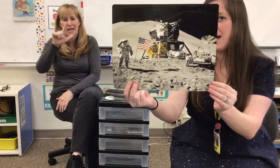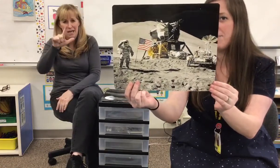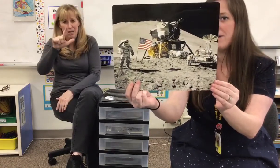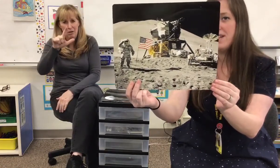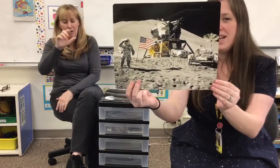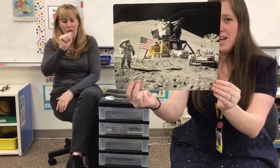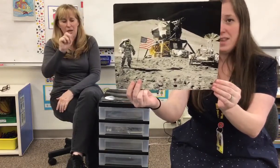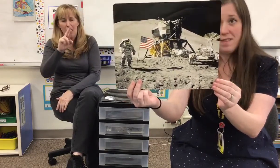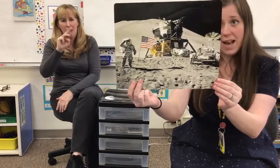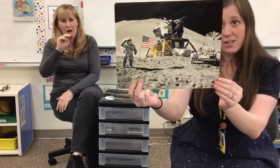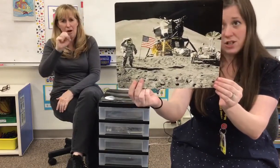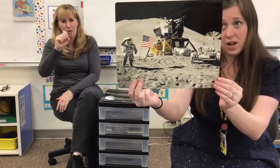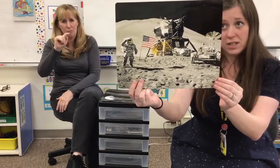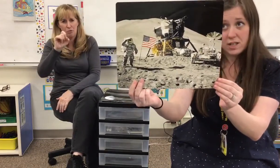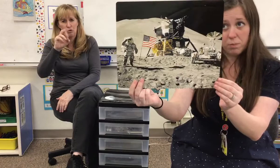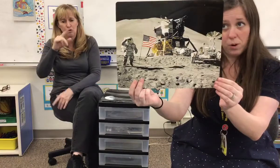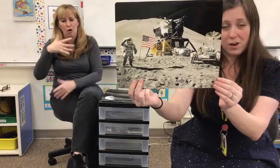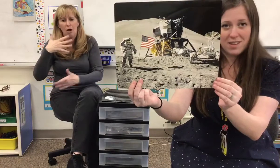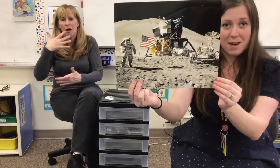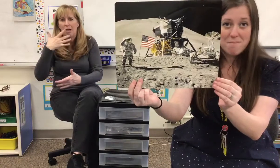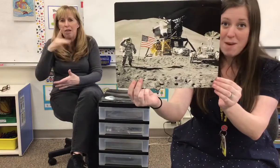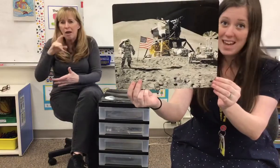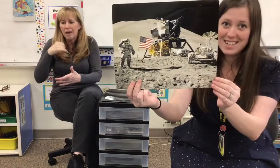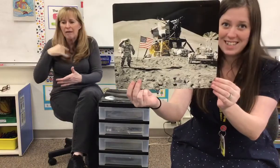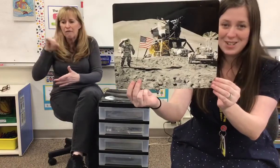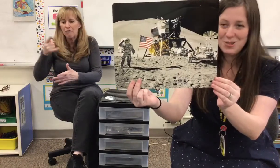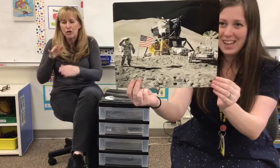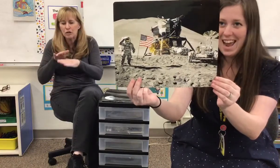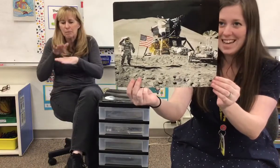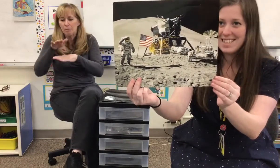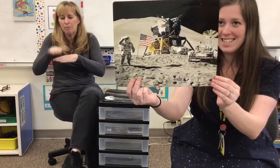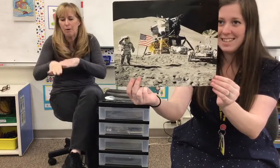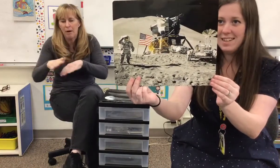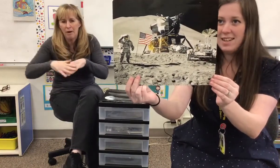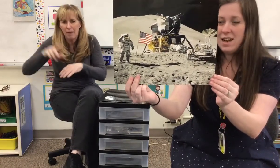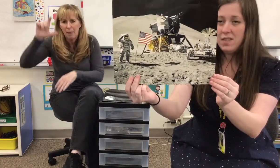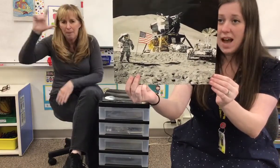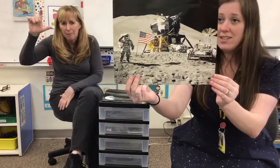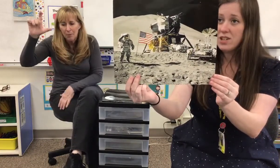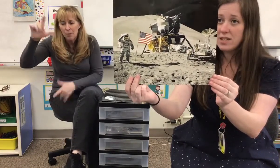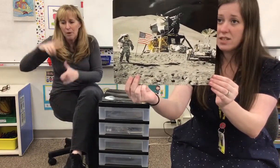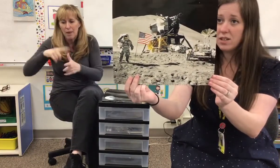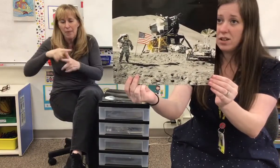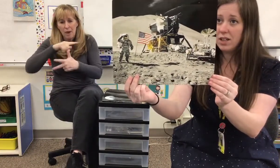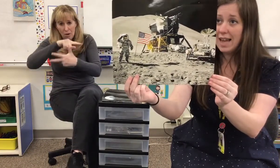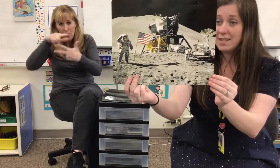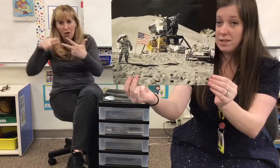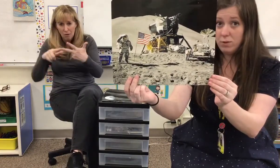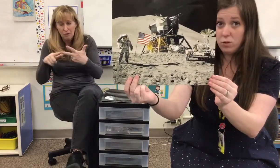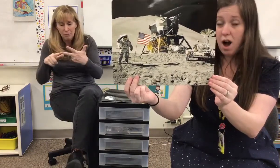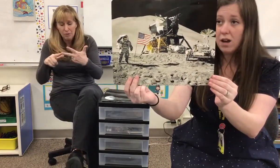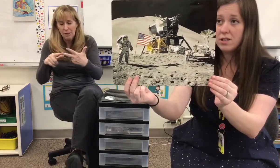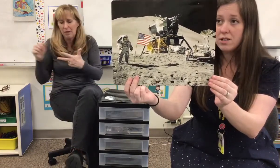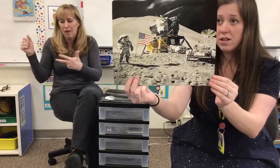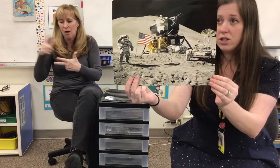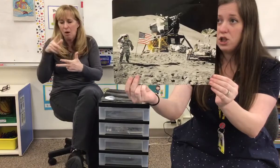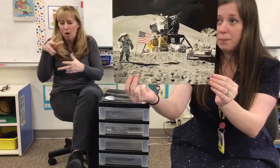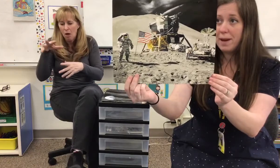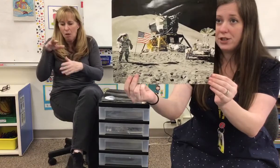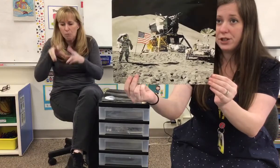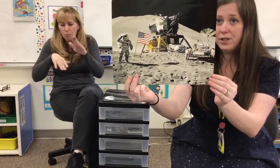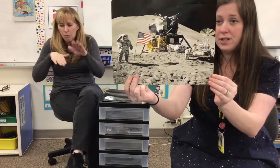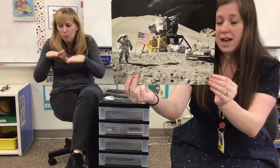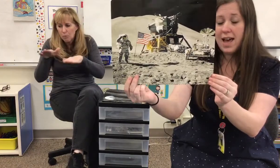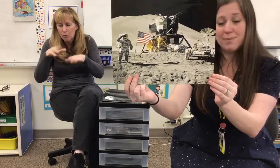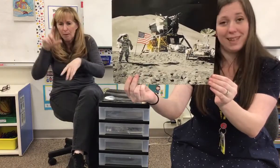first step. Then the astronauts explored the amazing new land. The astronauts collected moon rocks,